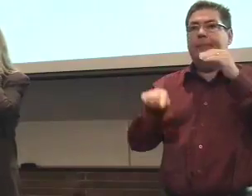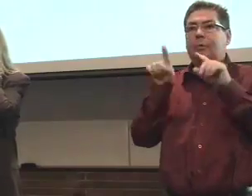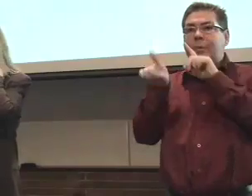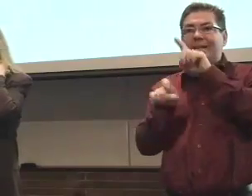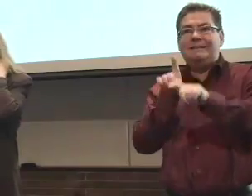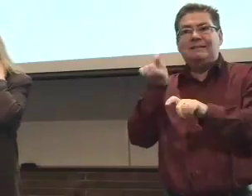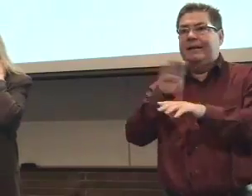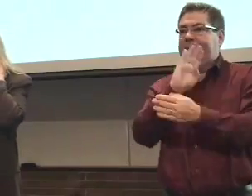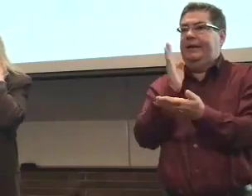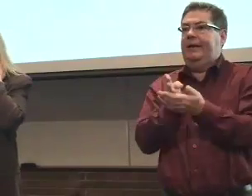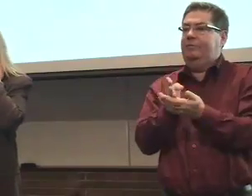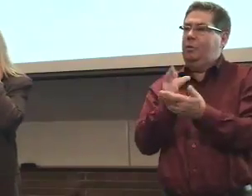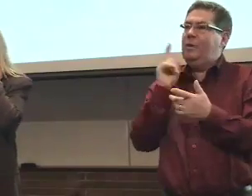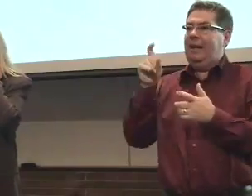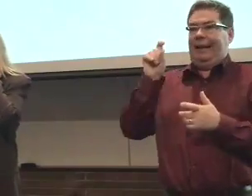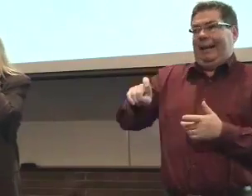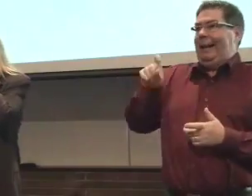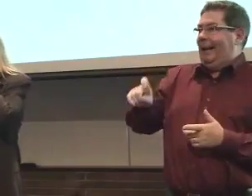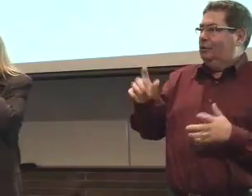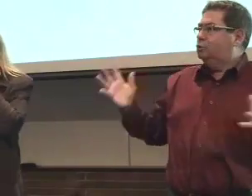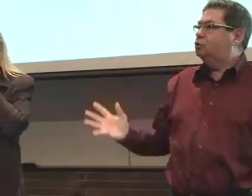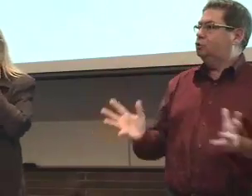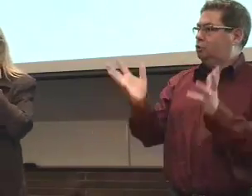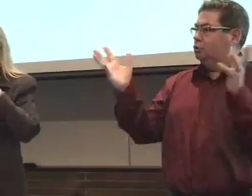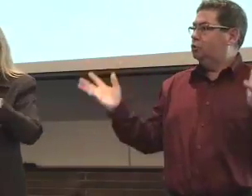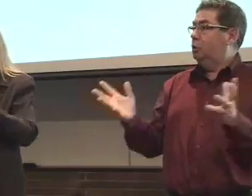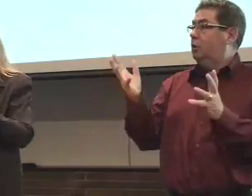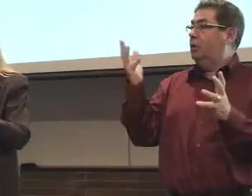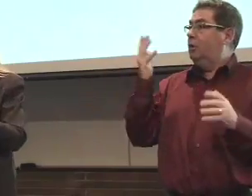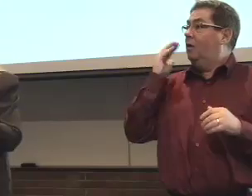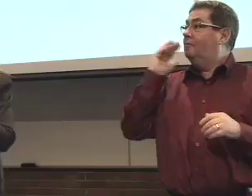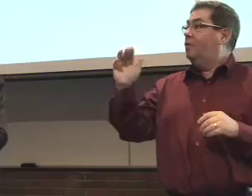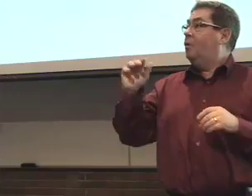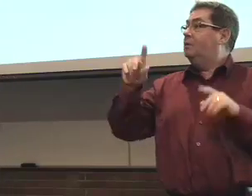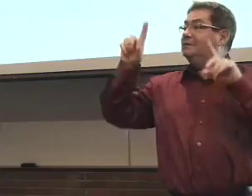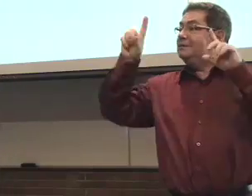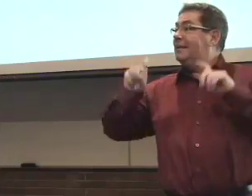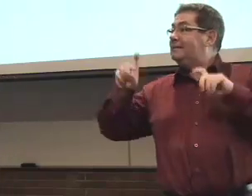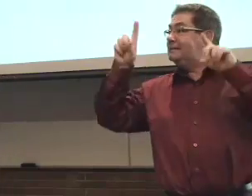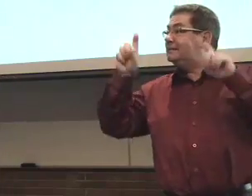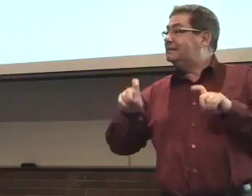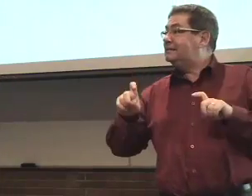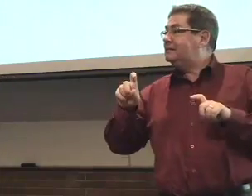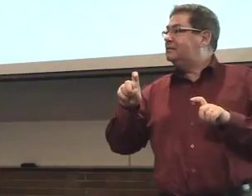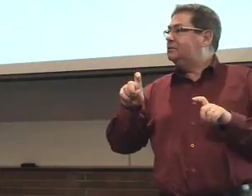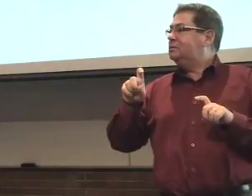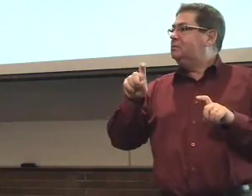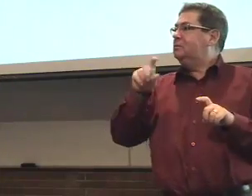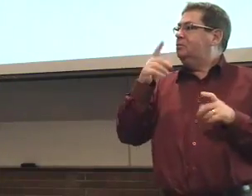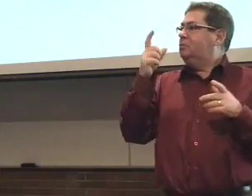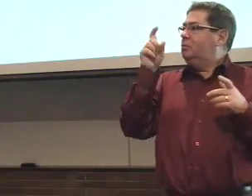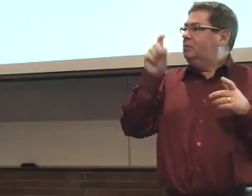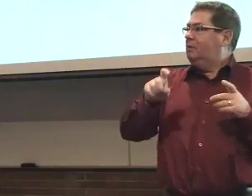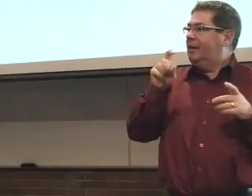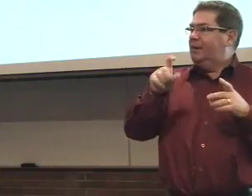type. And those are the kind of questions that we see on our state tests. We never see explicit tests. We always see inferential or evaluative.